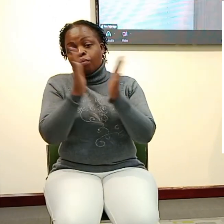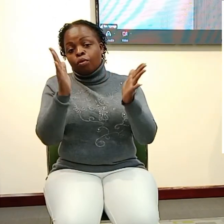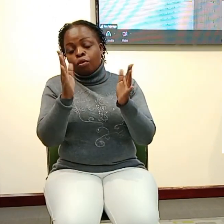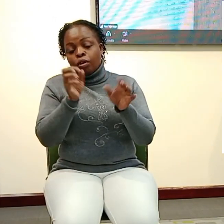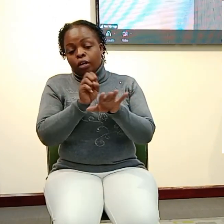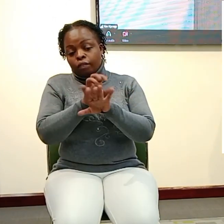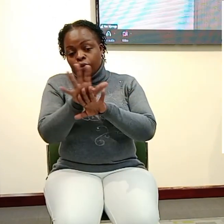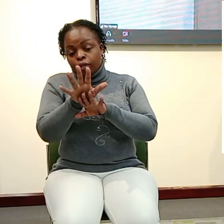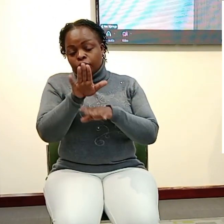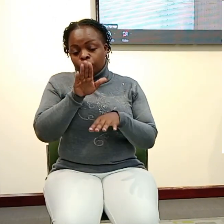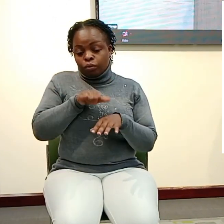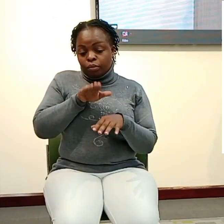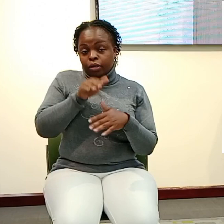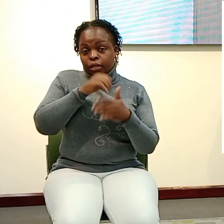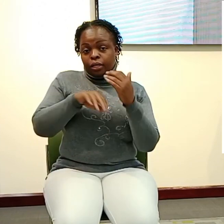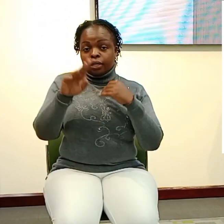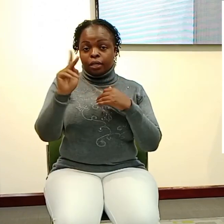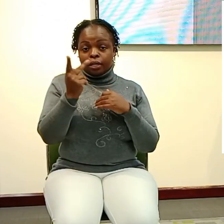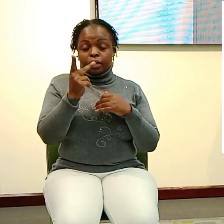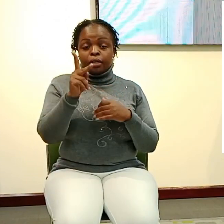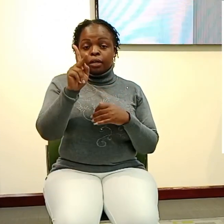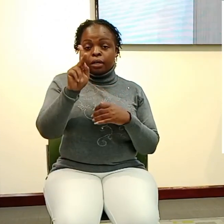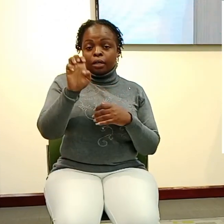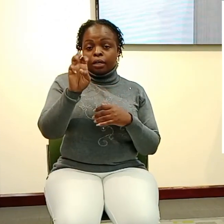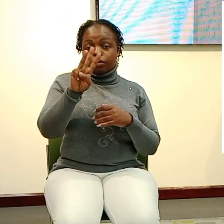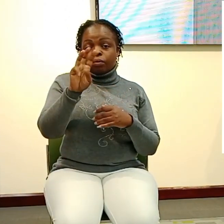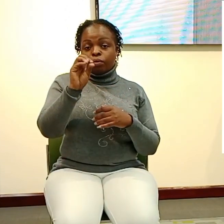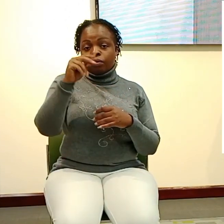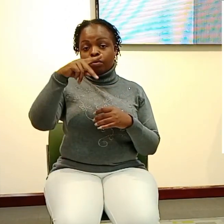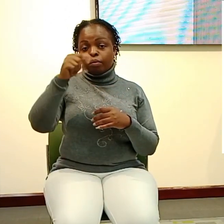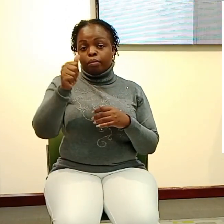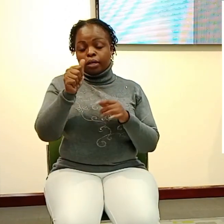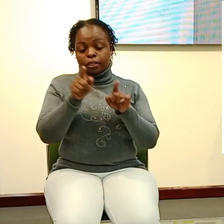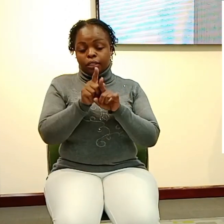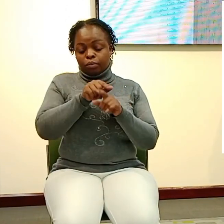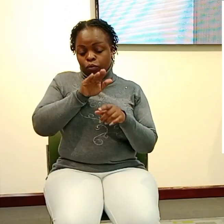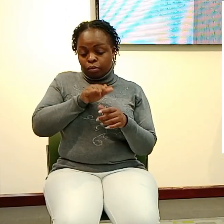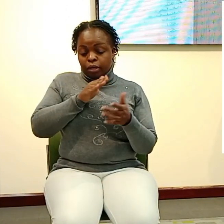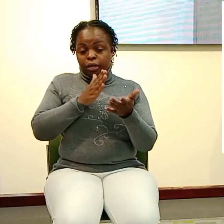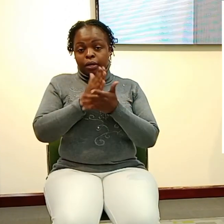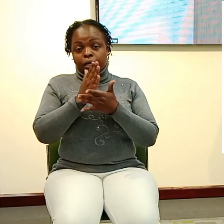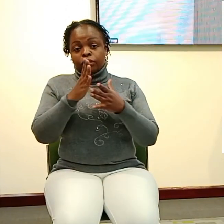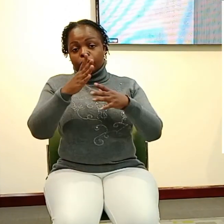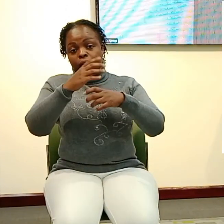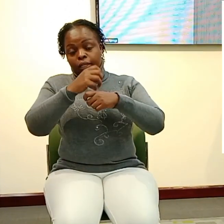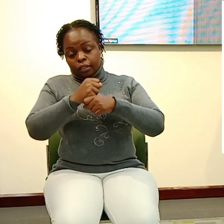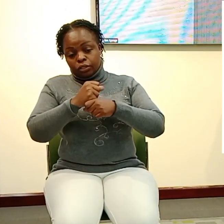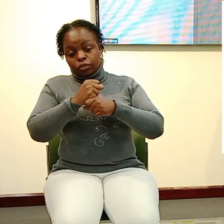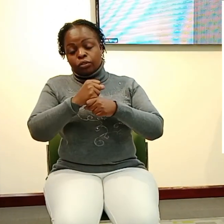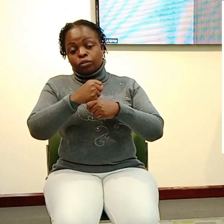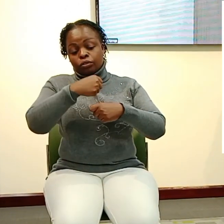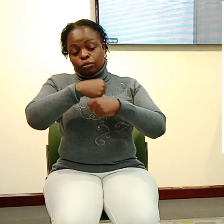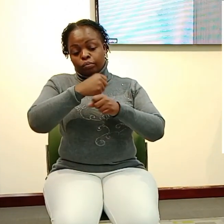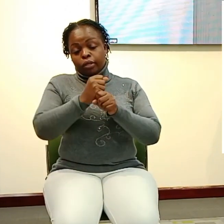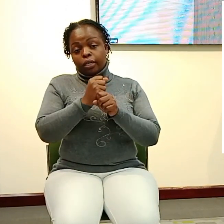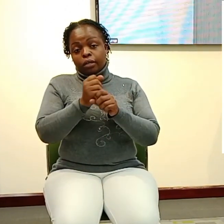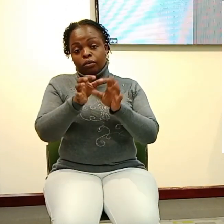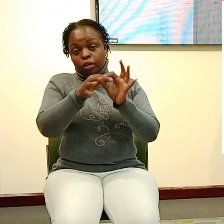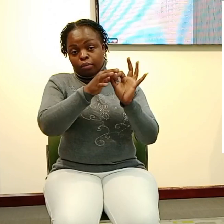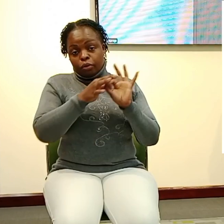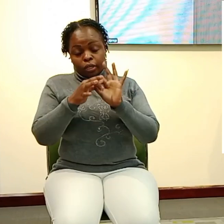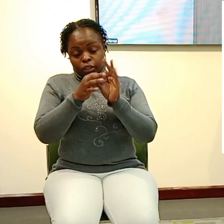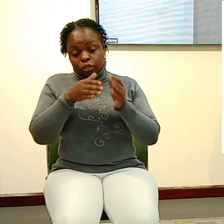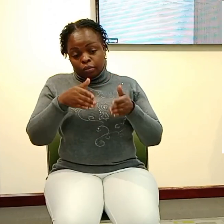groups of women in Kenya, Kiwopa and women's rights organizations, to forge a collaborative